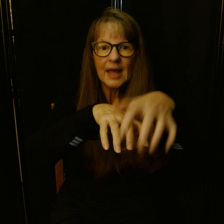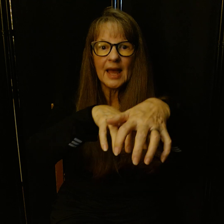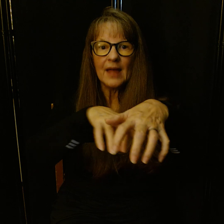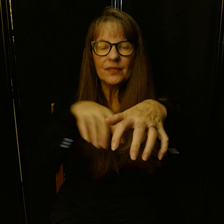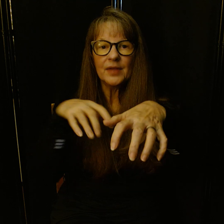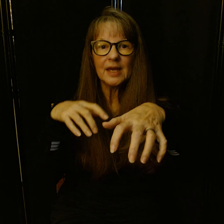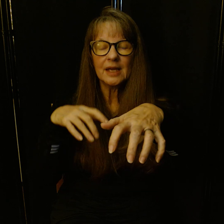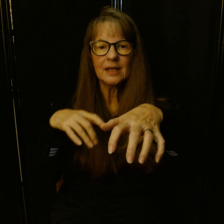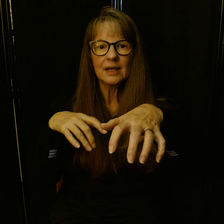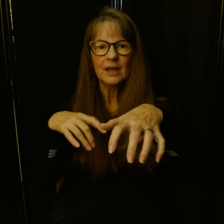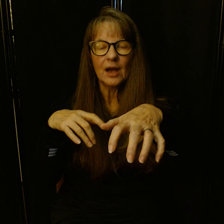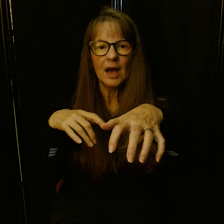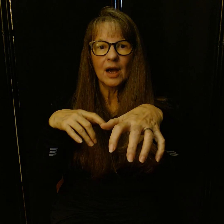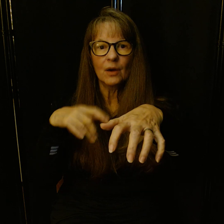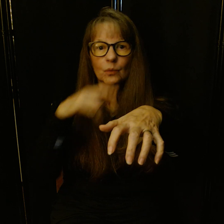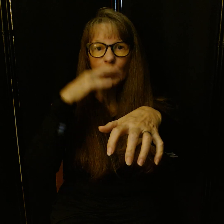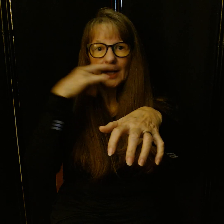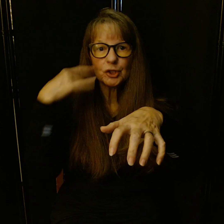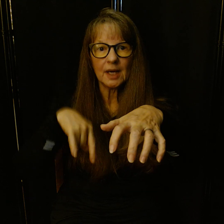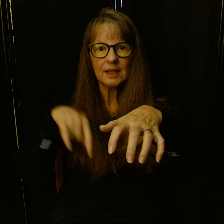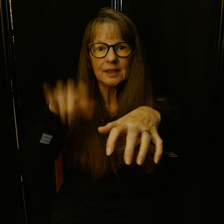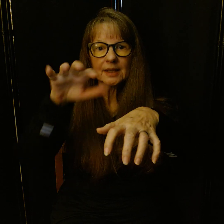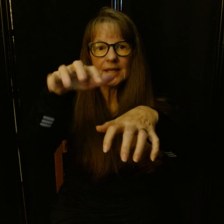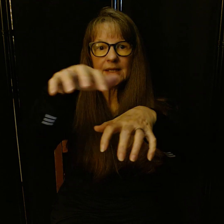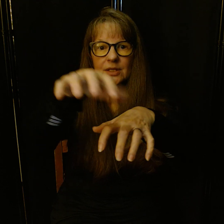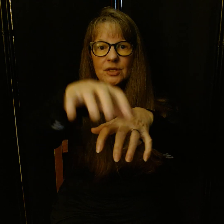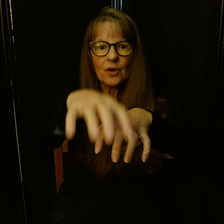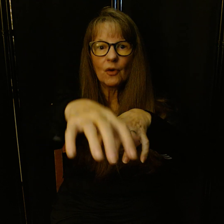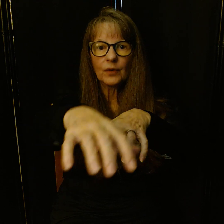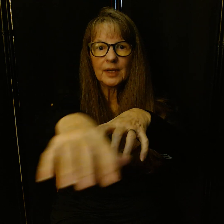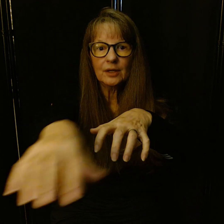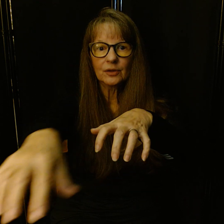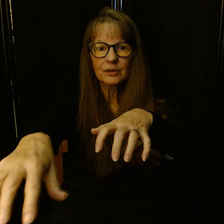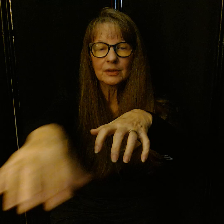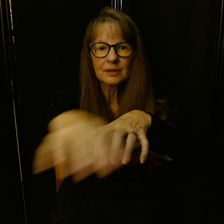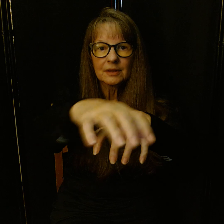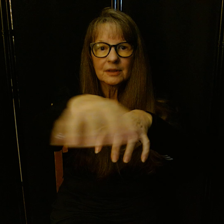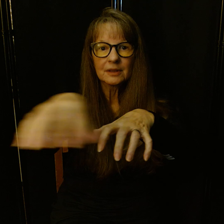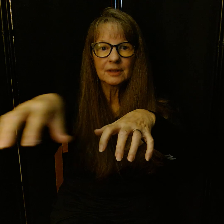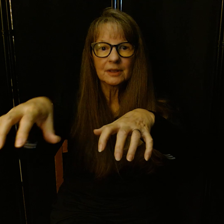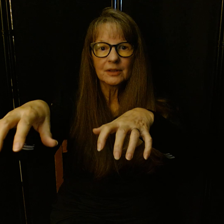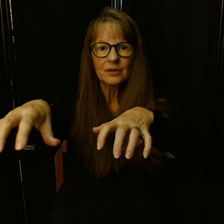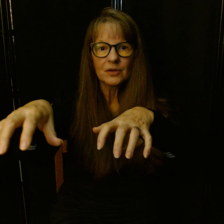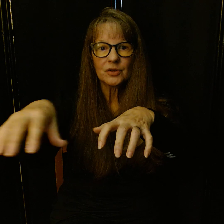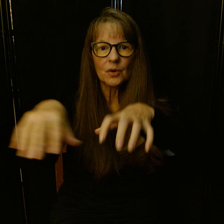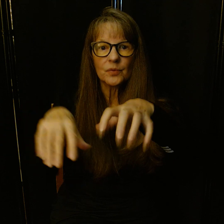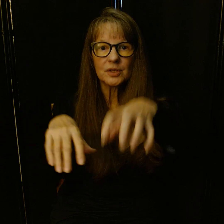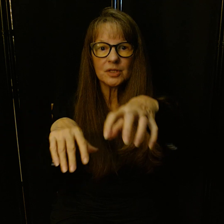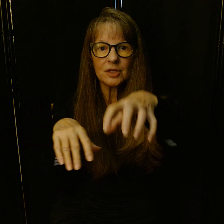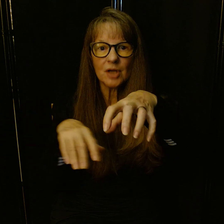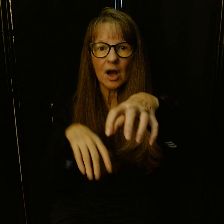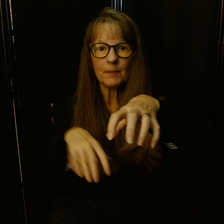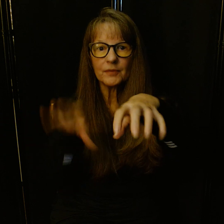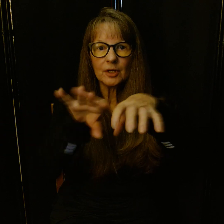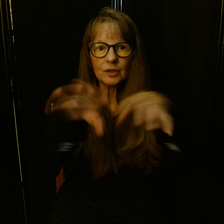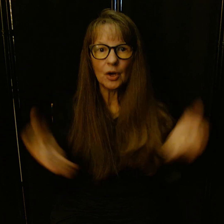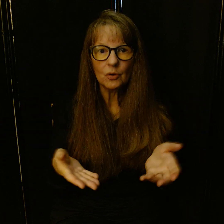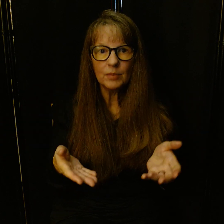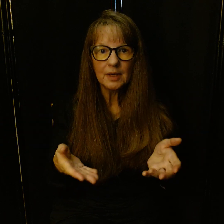And then Russia is over here. So this is the top of the globe. We've